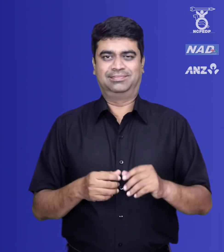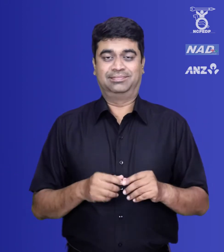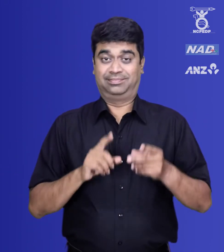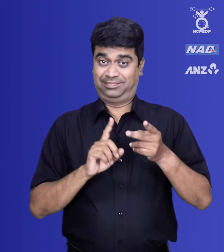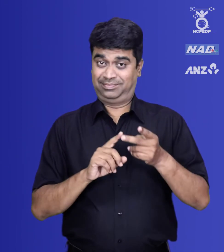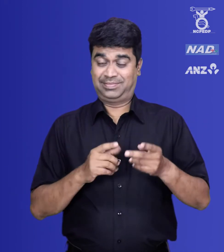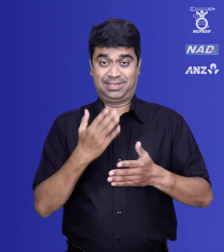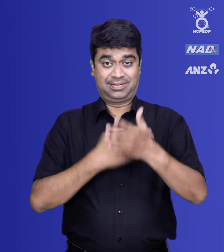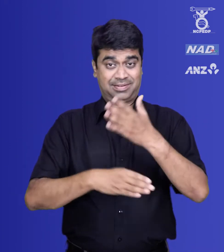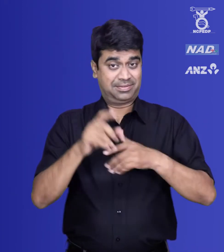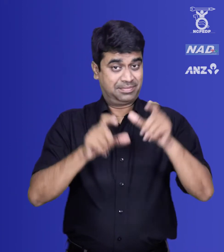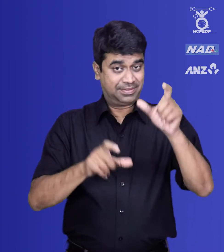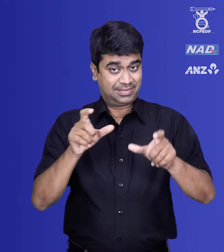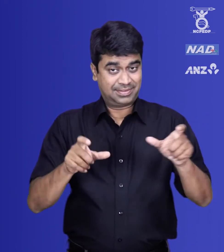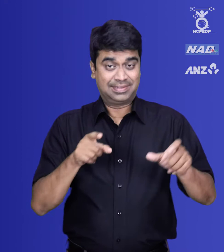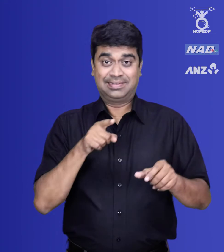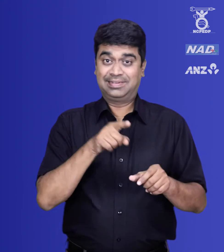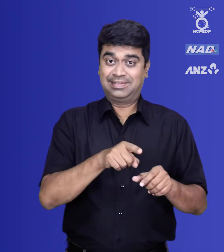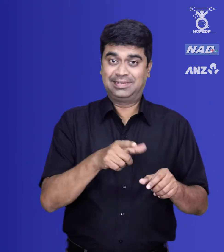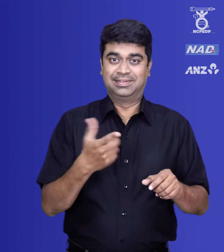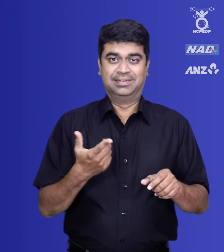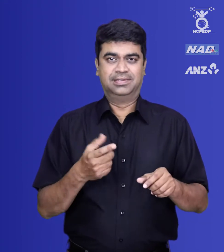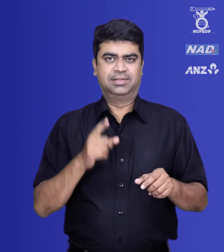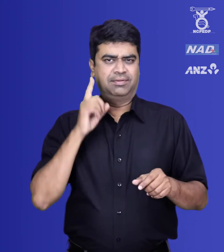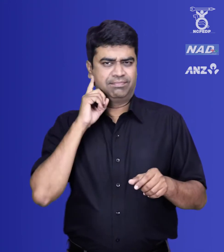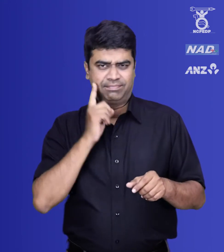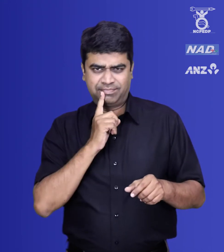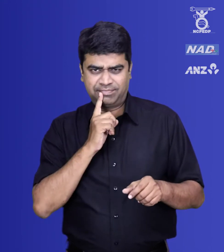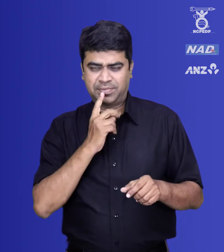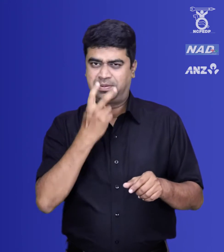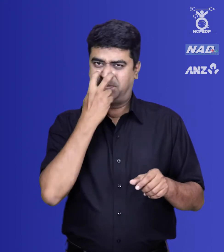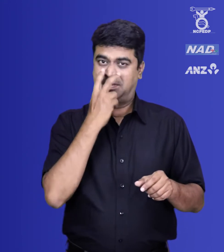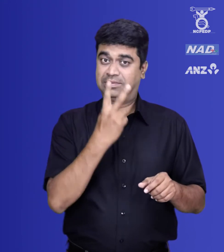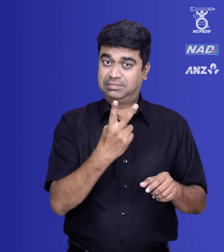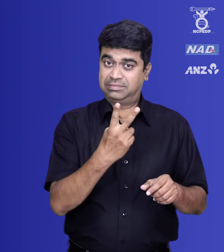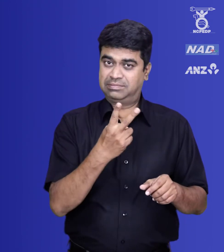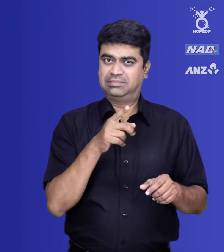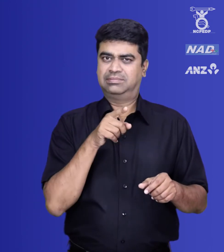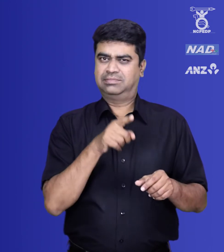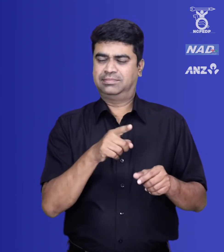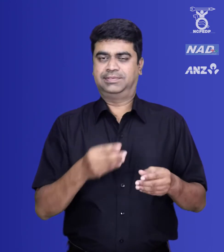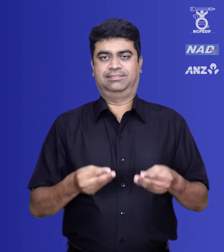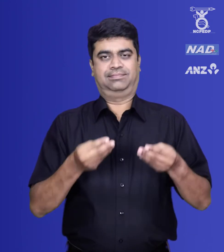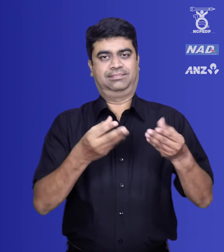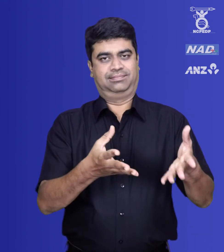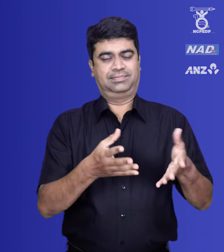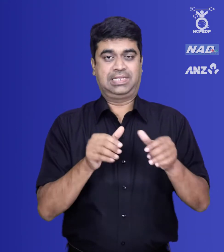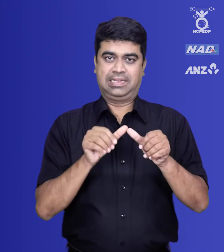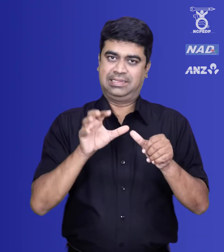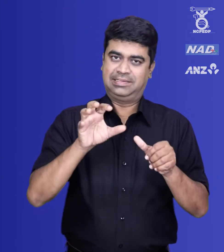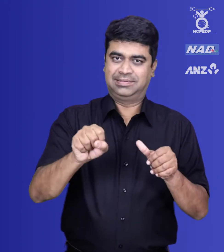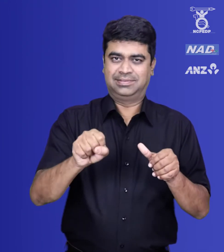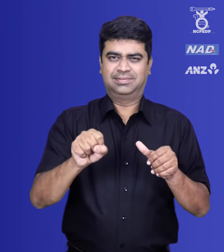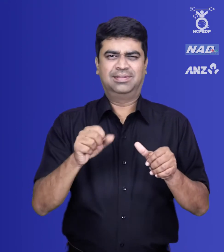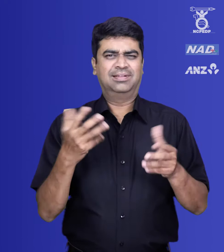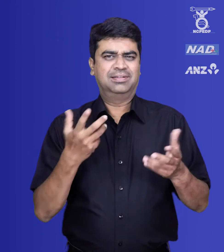format. Persons with disabilities have access to electronic media by providing audio